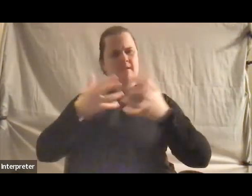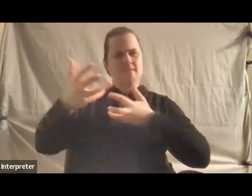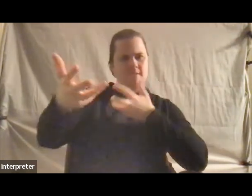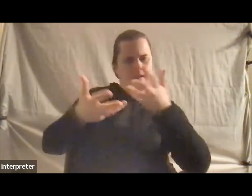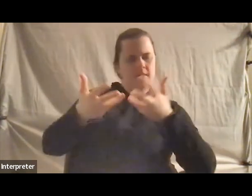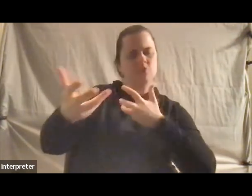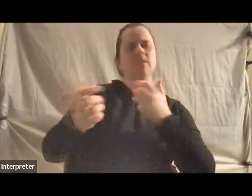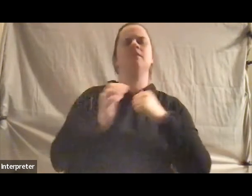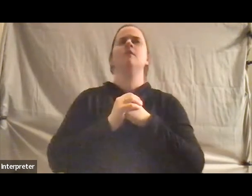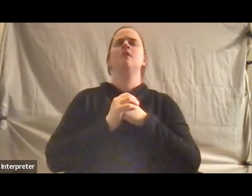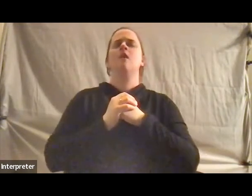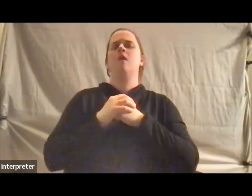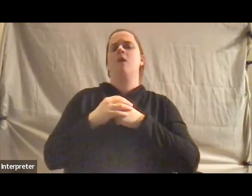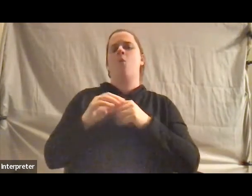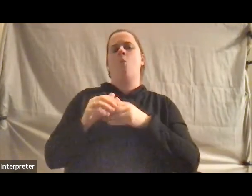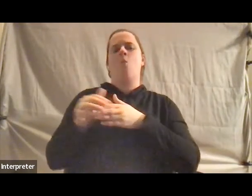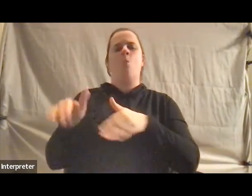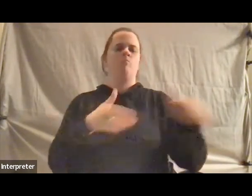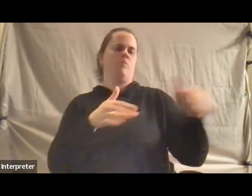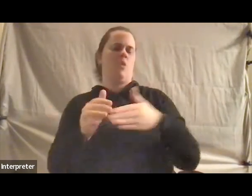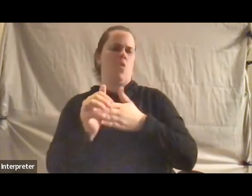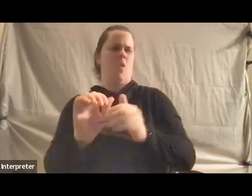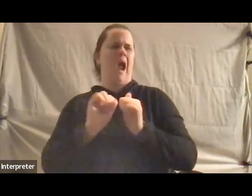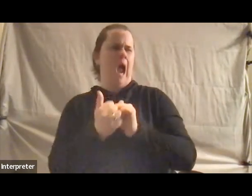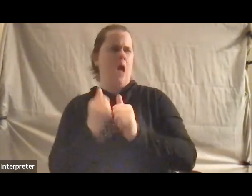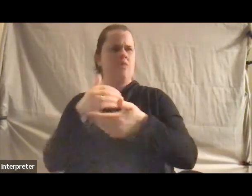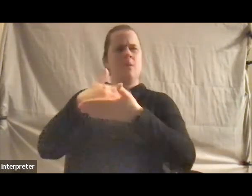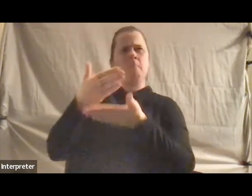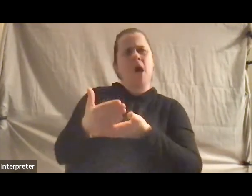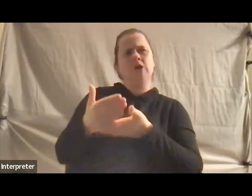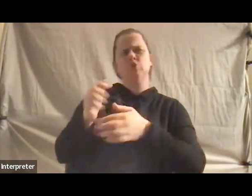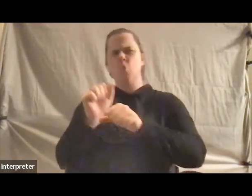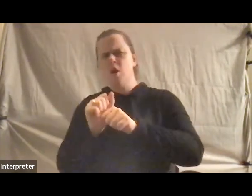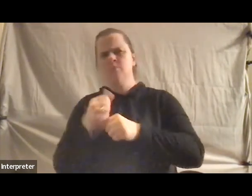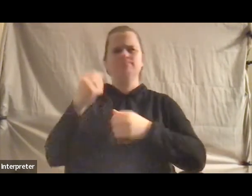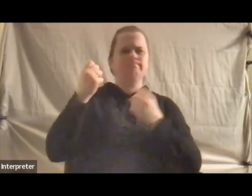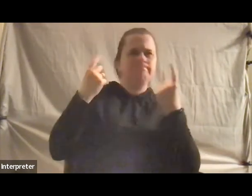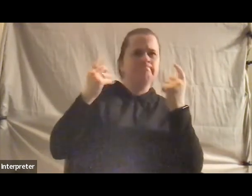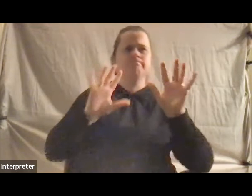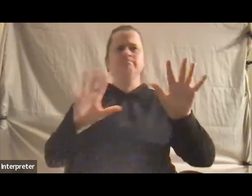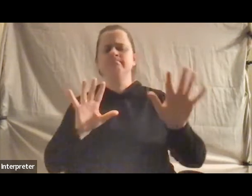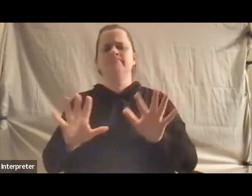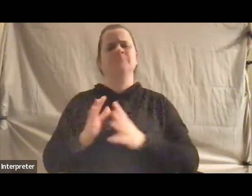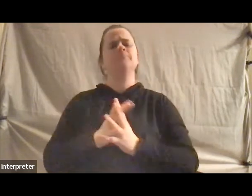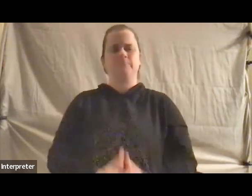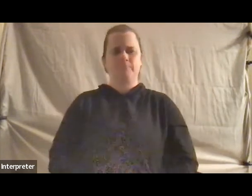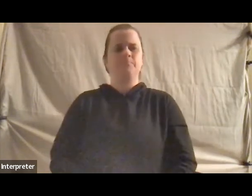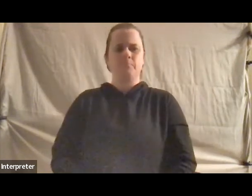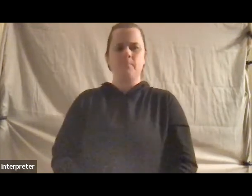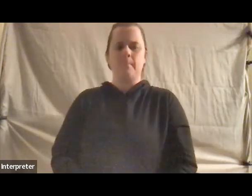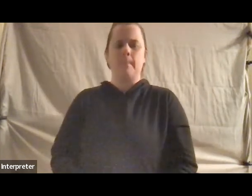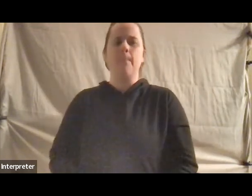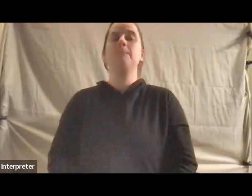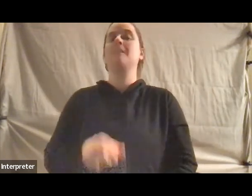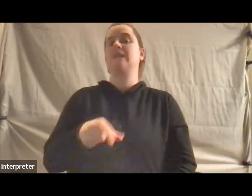how our city budget works, and building a better understanding of your priorities for the coming biennium.